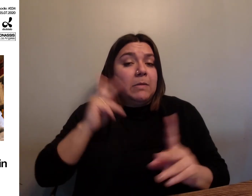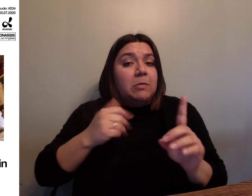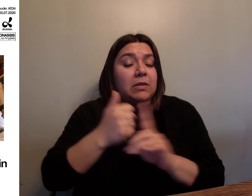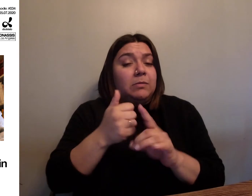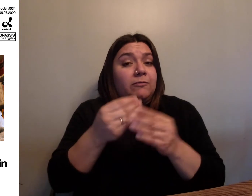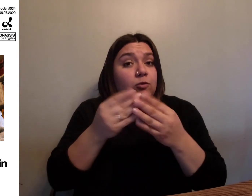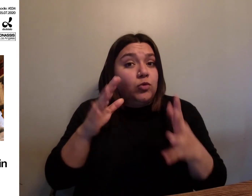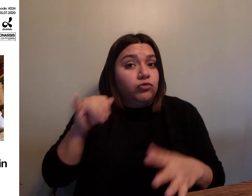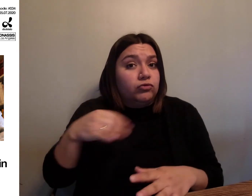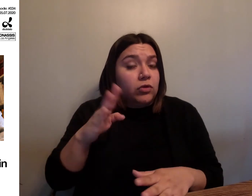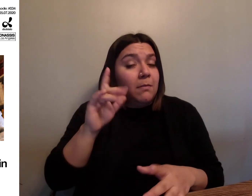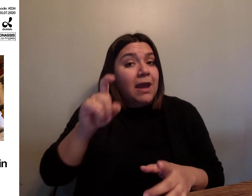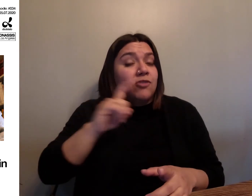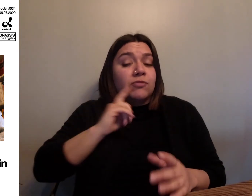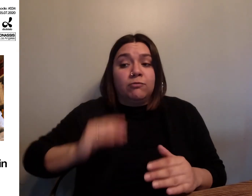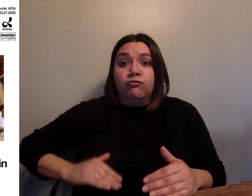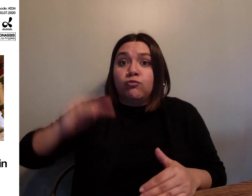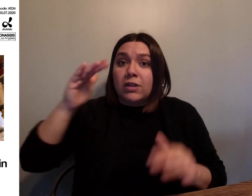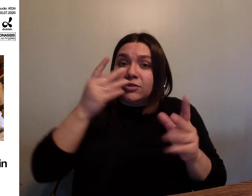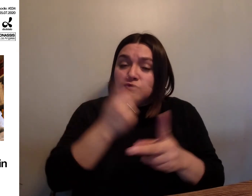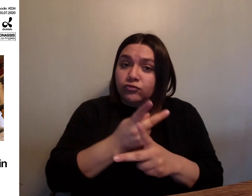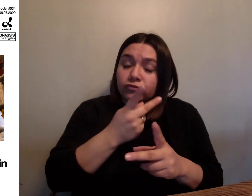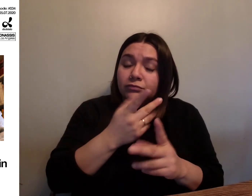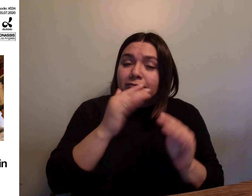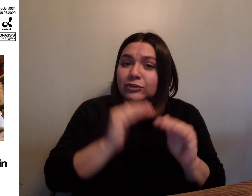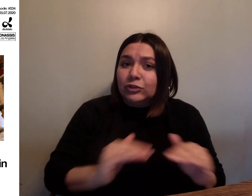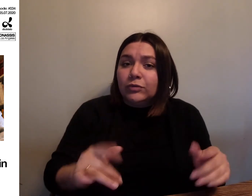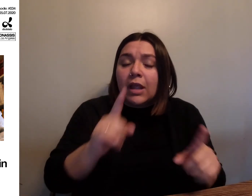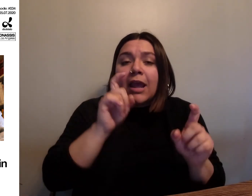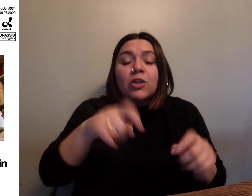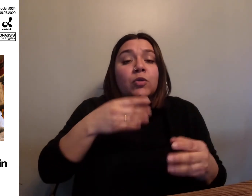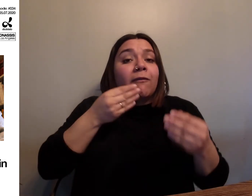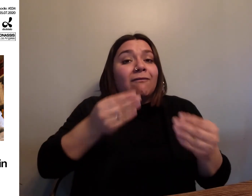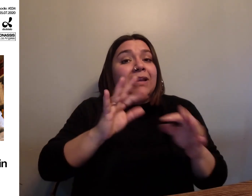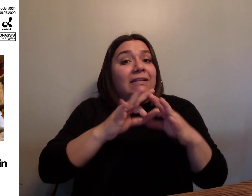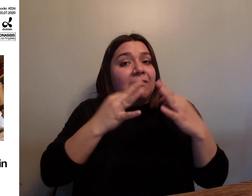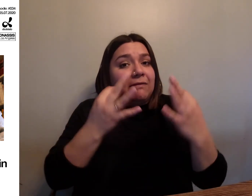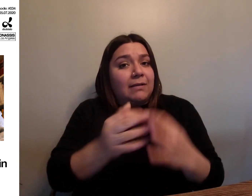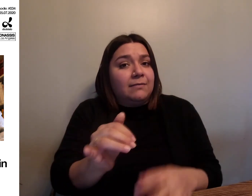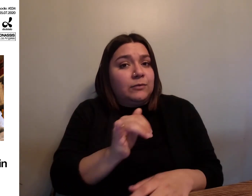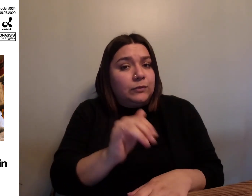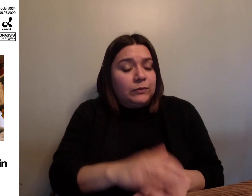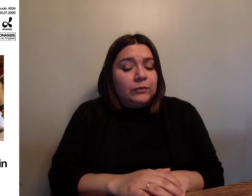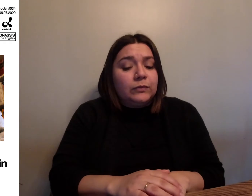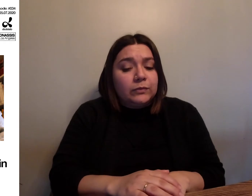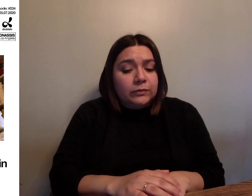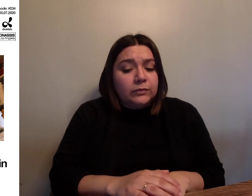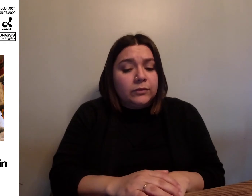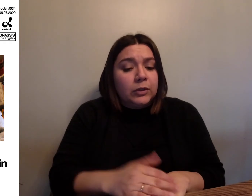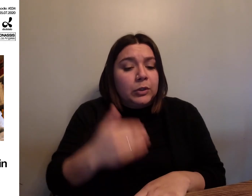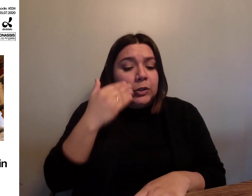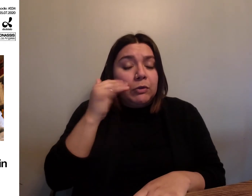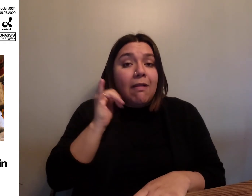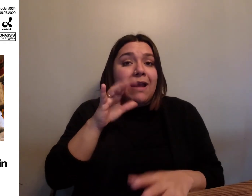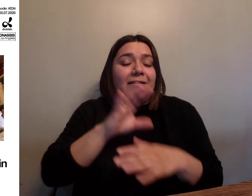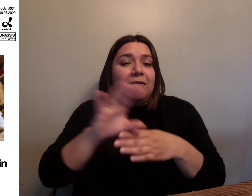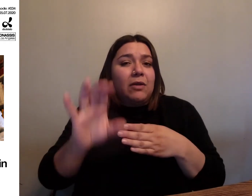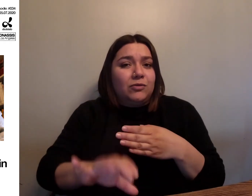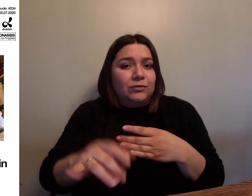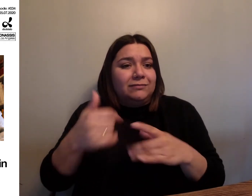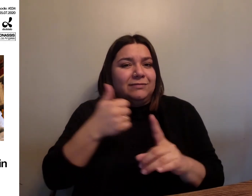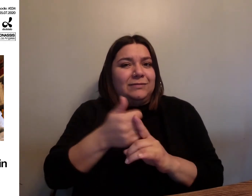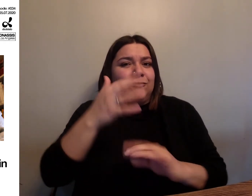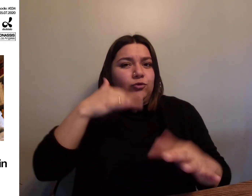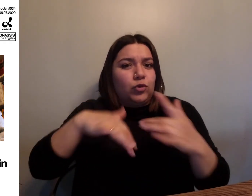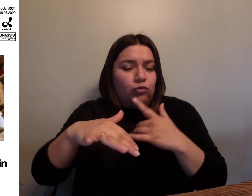lost jobs and have to bring up children and have to feed the family, and what the consequences, the